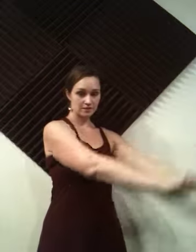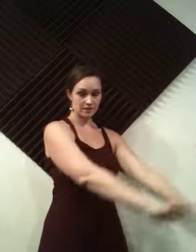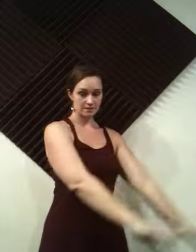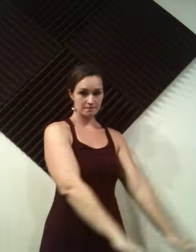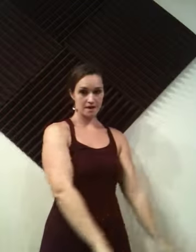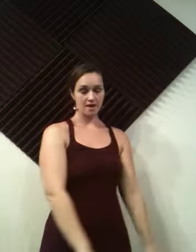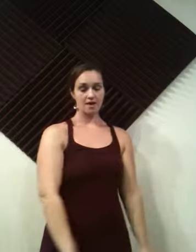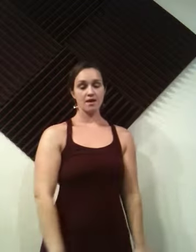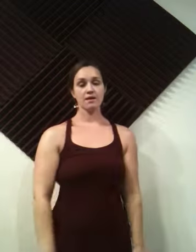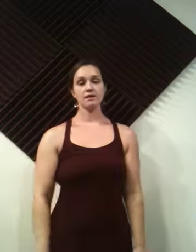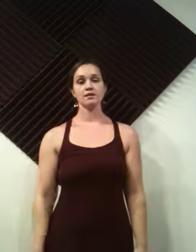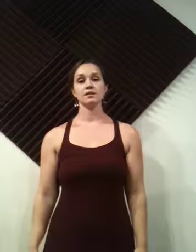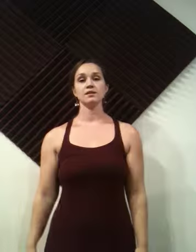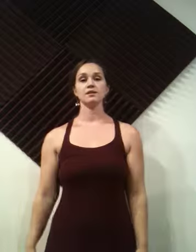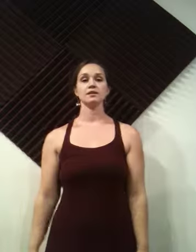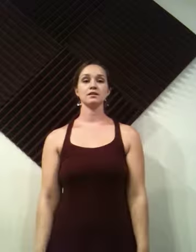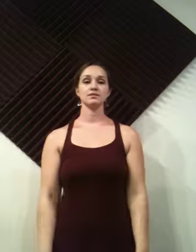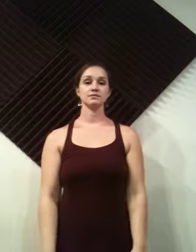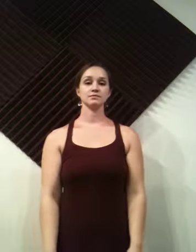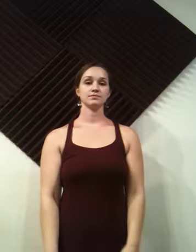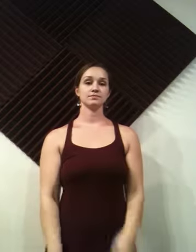wonderfully made.